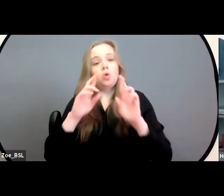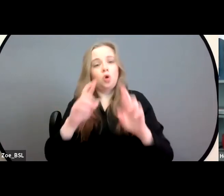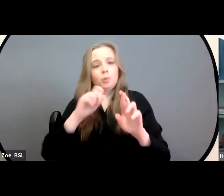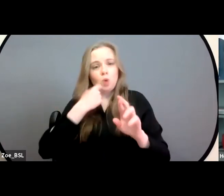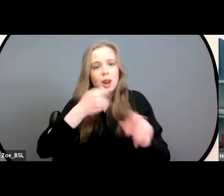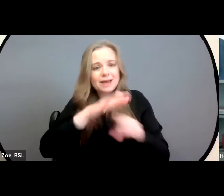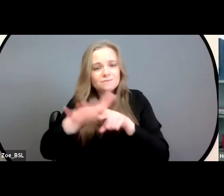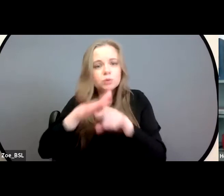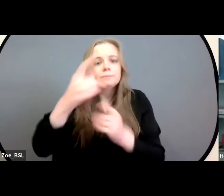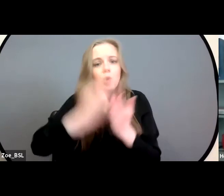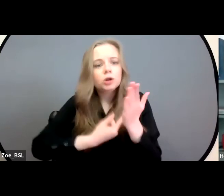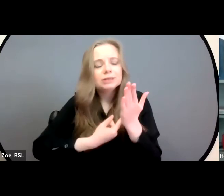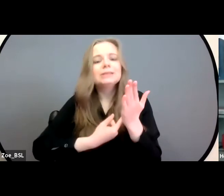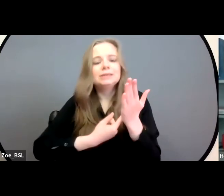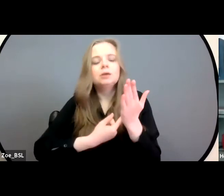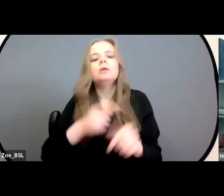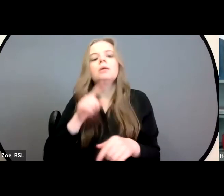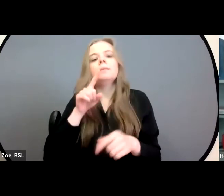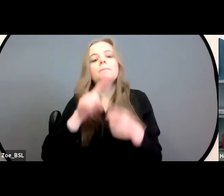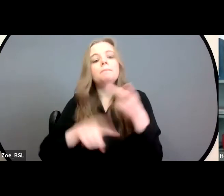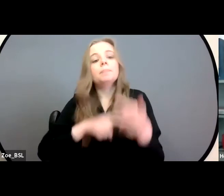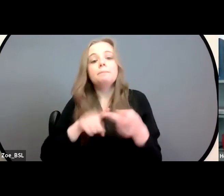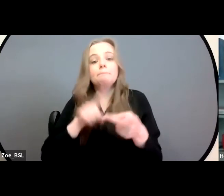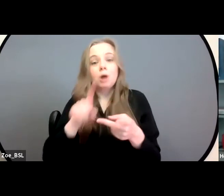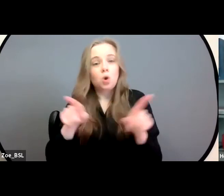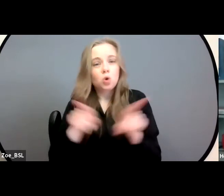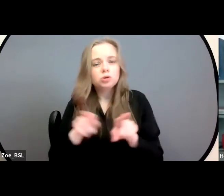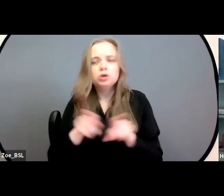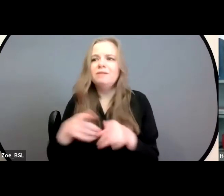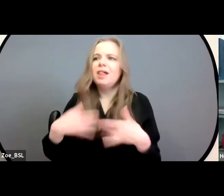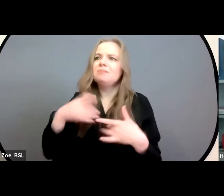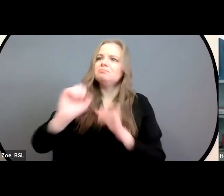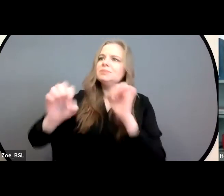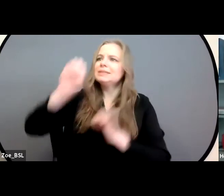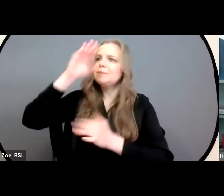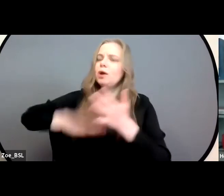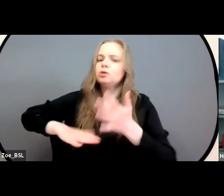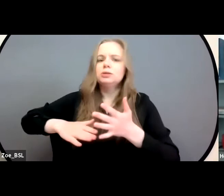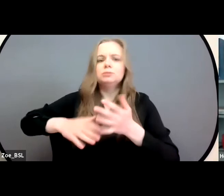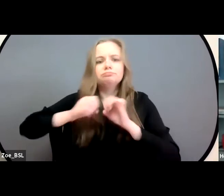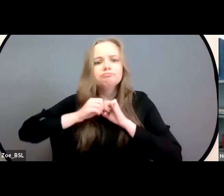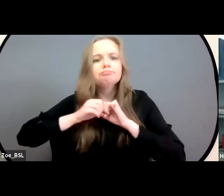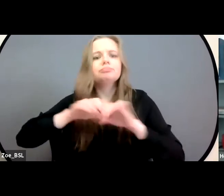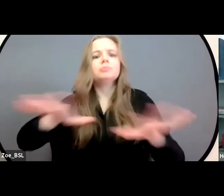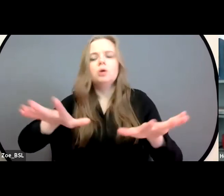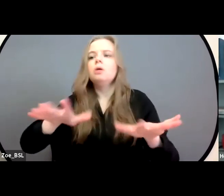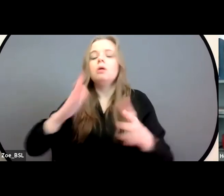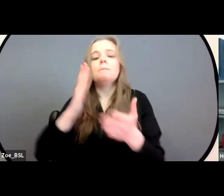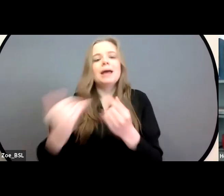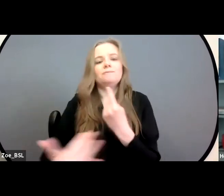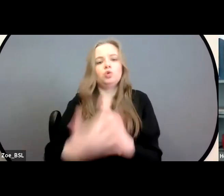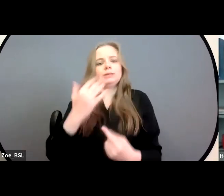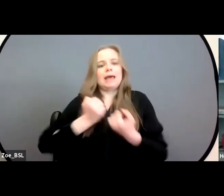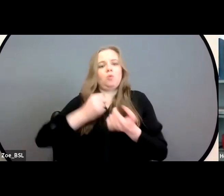policymakers in the way that they should, but they're also helping to influence our own strategic direction as an organisation and make sure that our